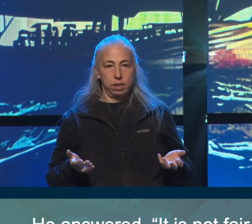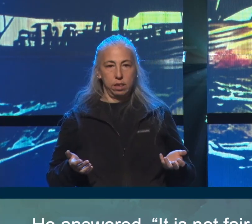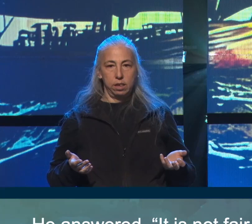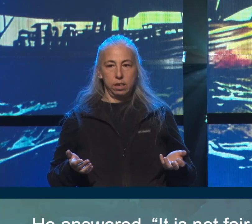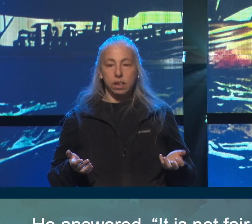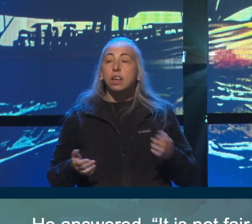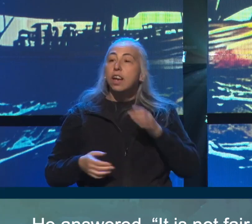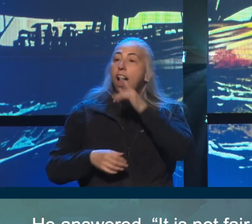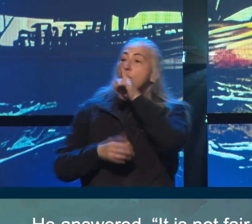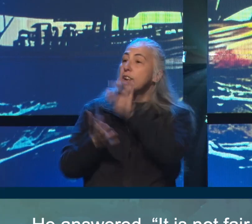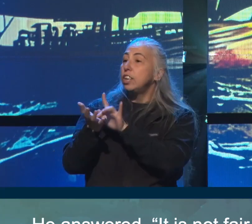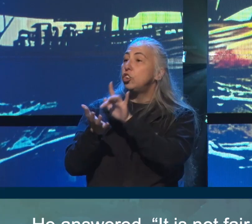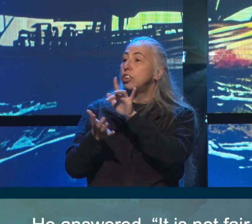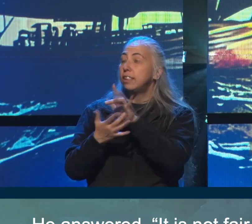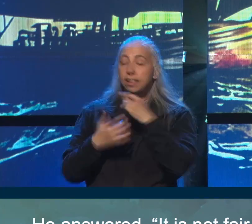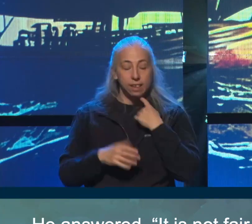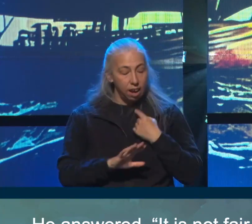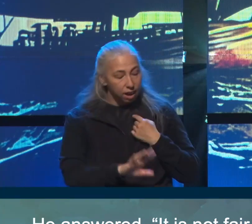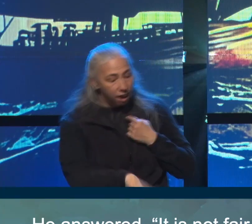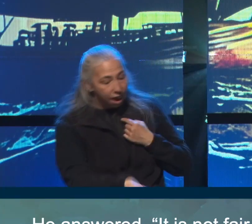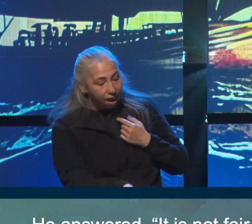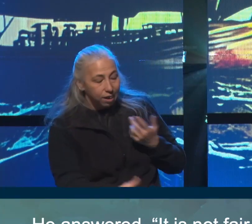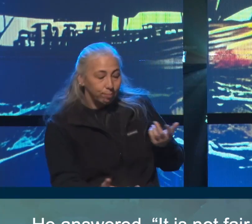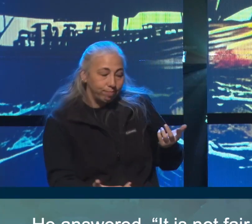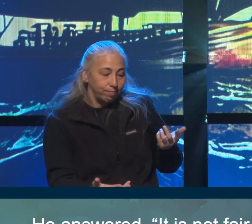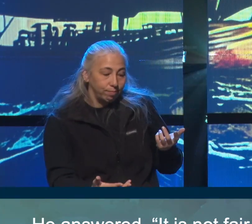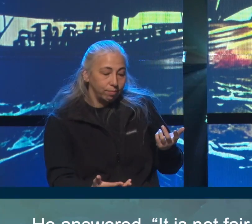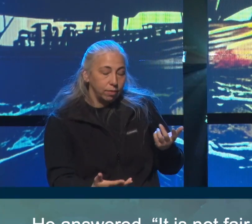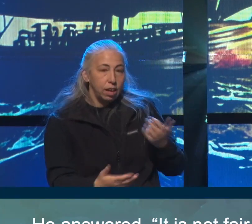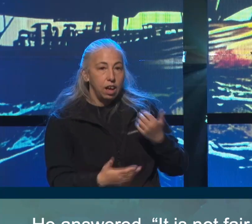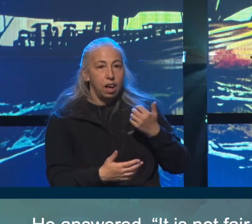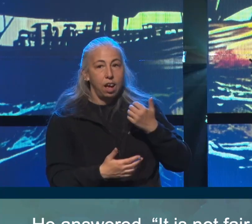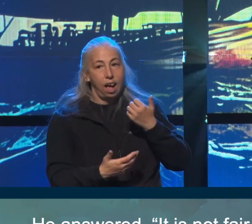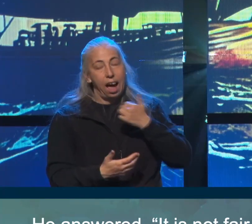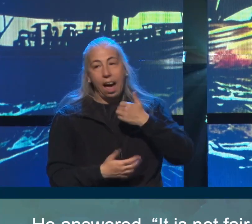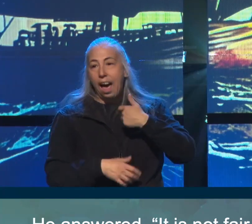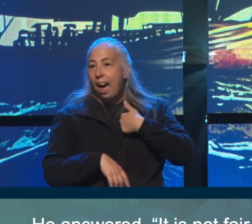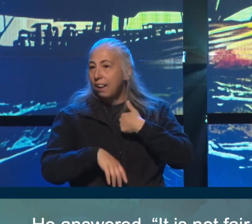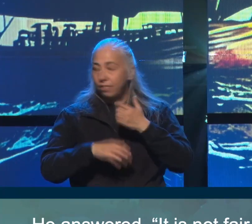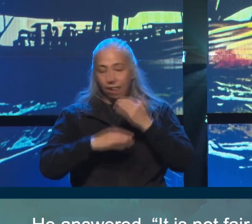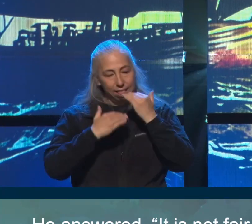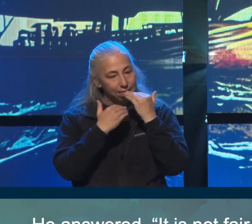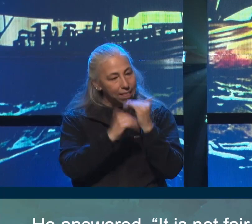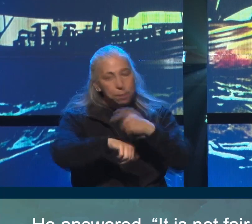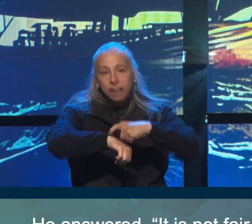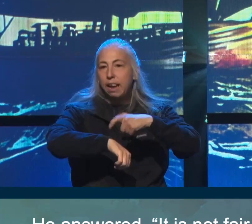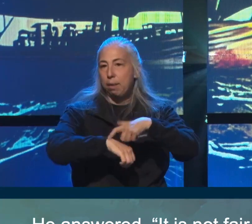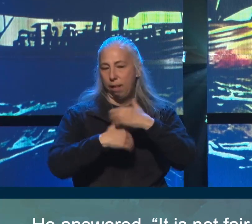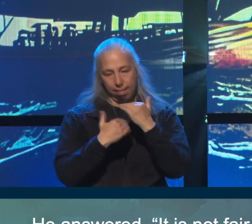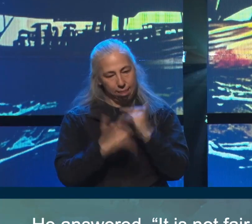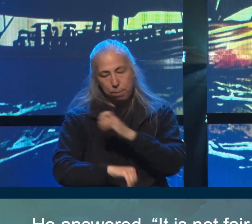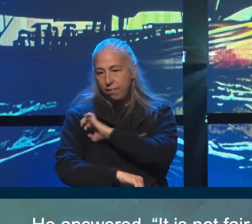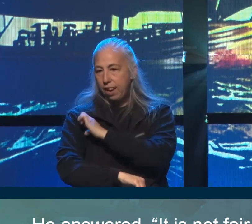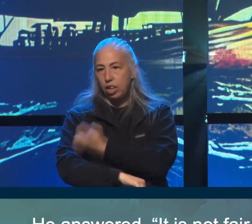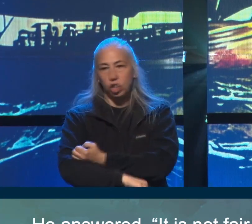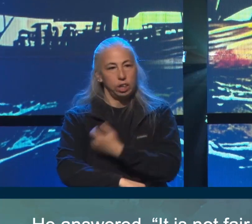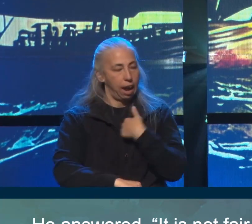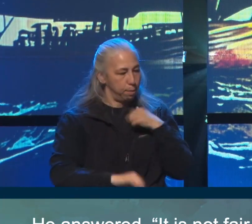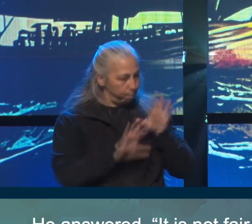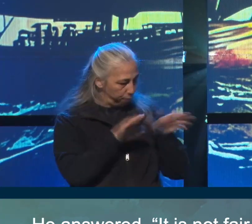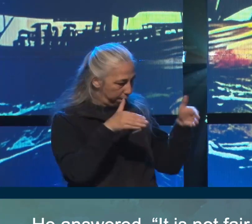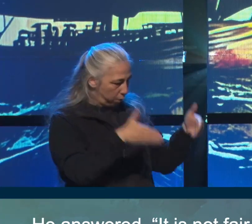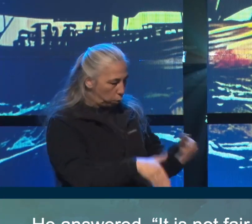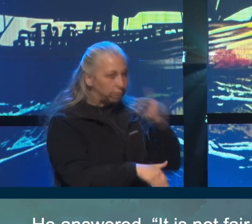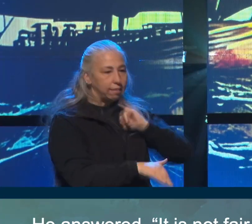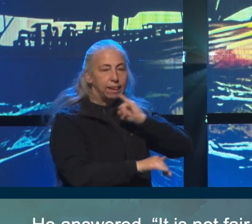And it's basically Jesus saying, "Hey, listen, I've only got so much time and energy and I've got to focus it here. This is what my mission